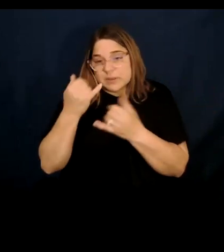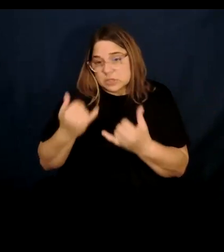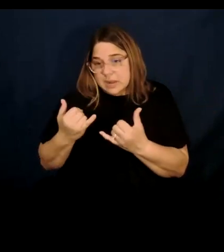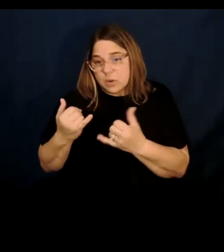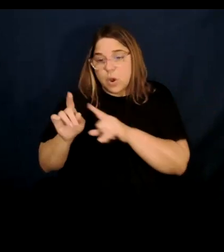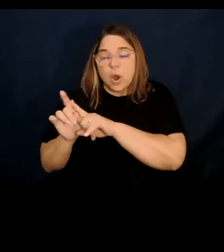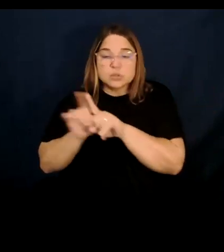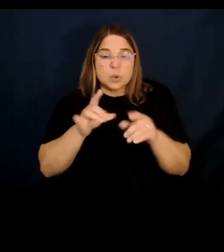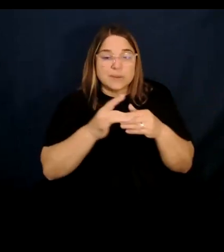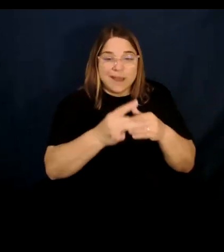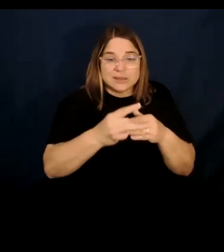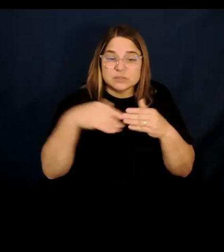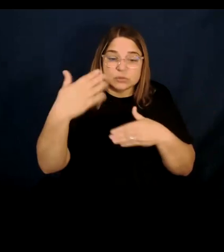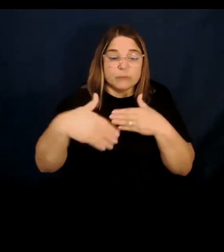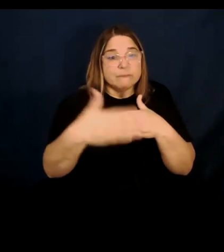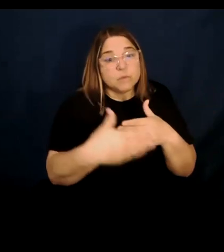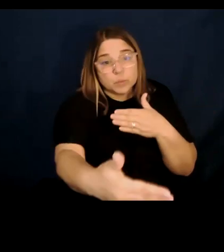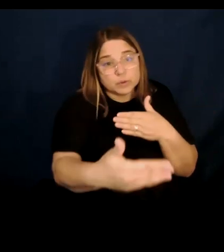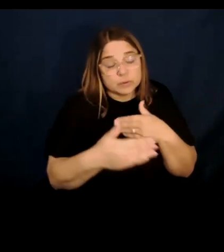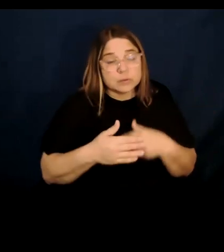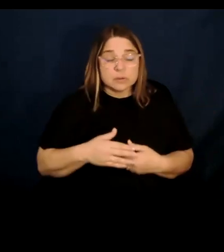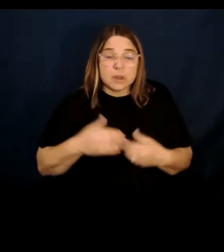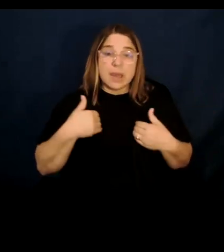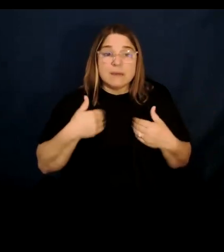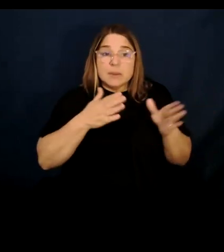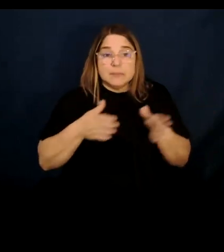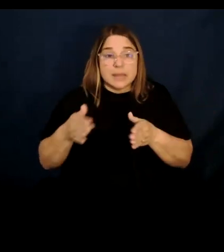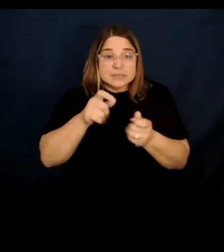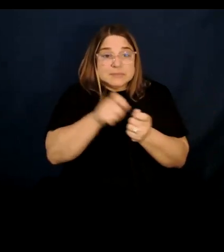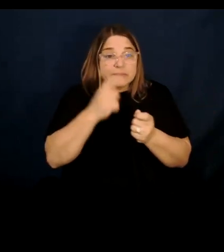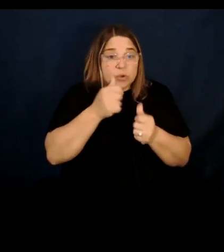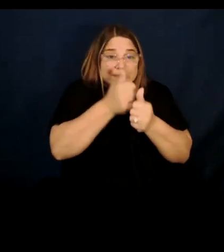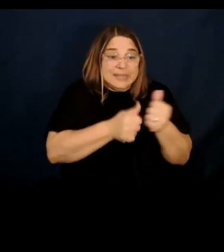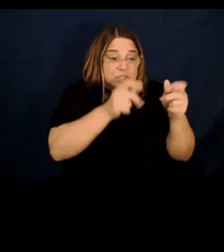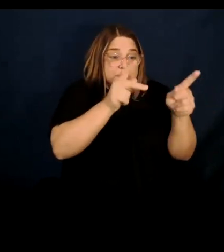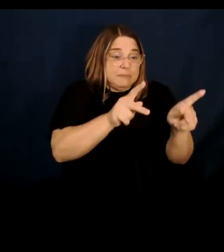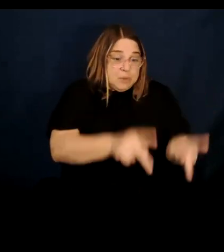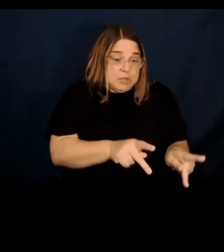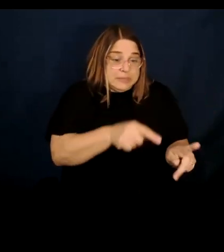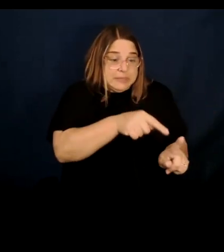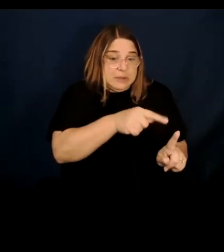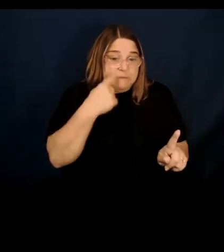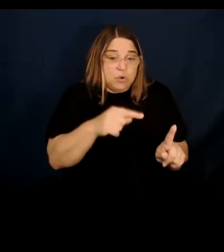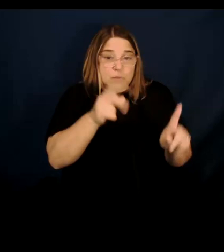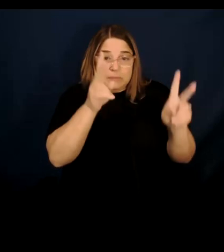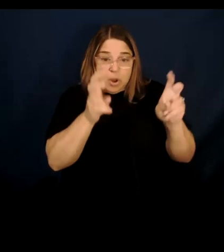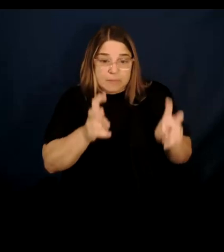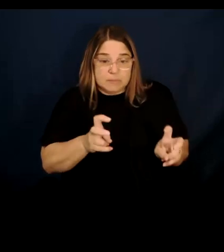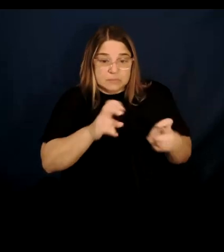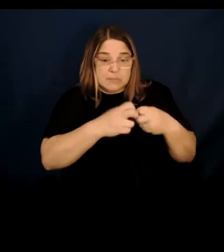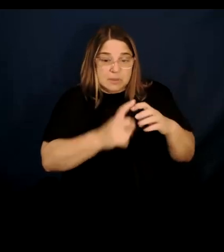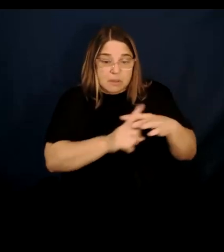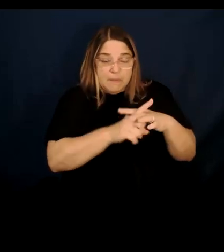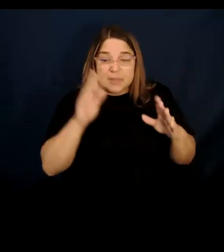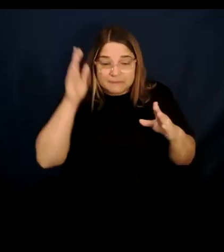guidance going forward. We can, in fact, have a plan specific to each patient for a number of issues that they may face in the future. This